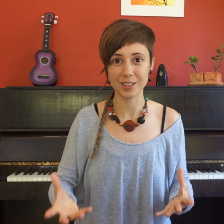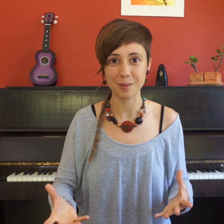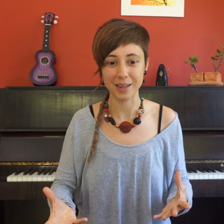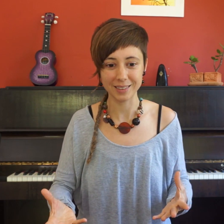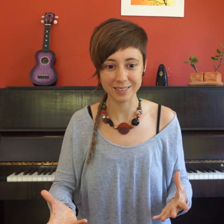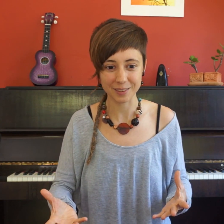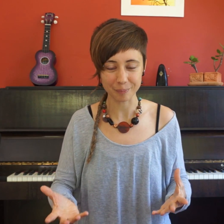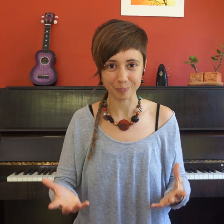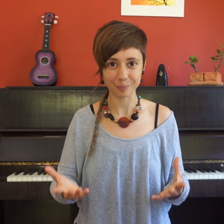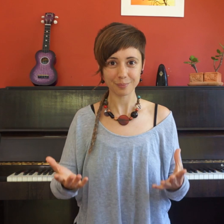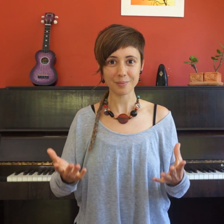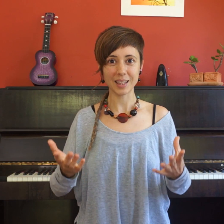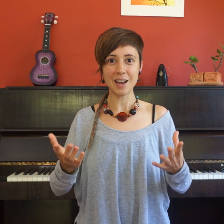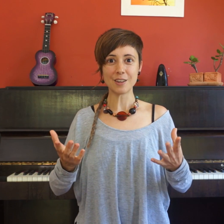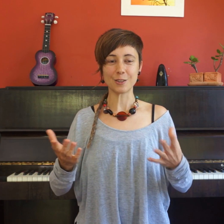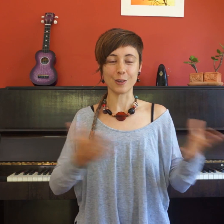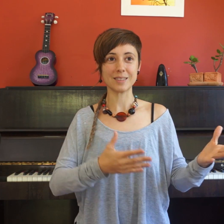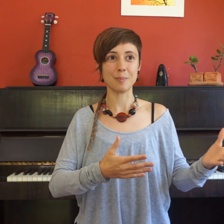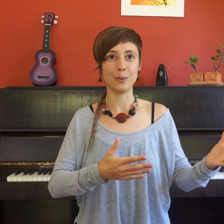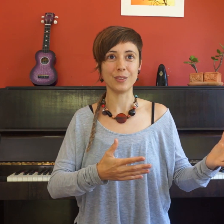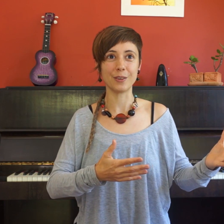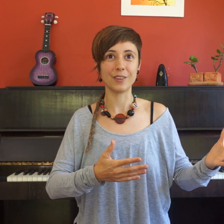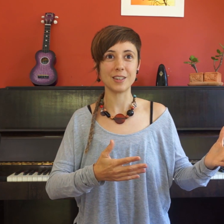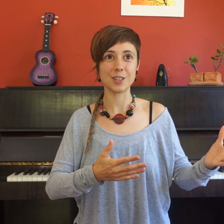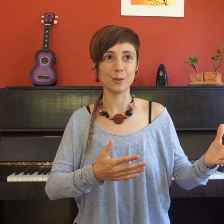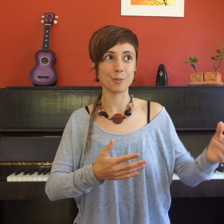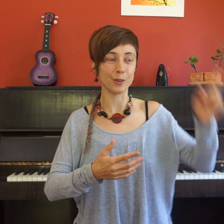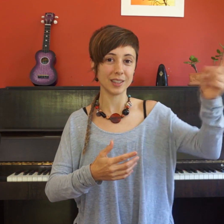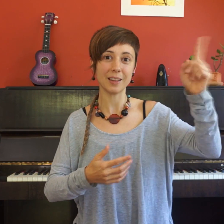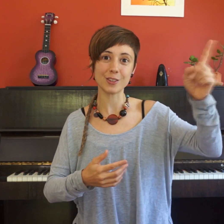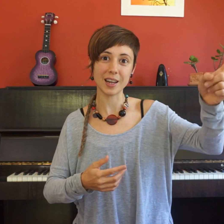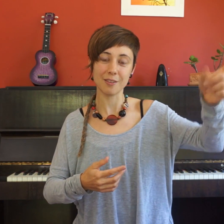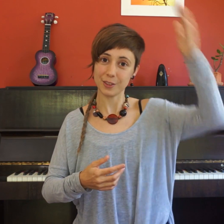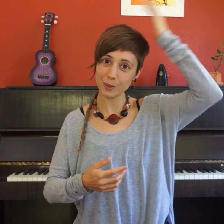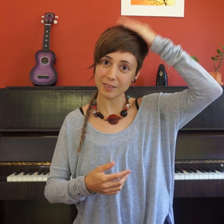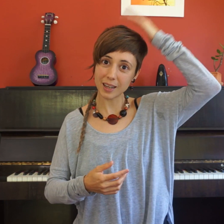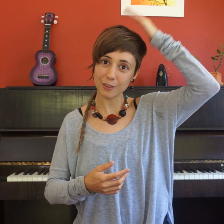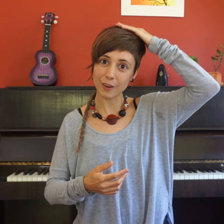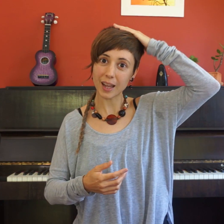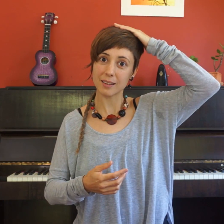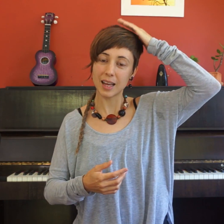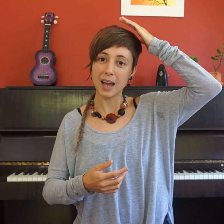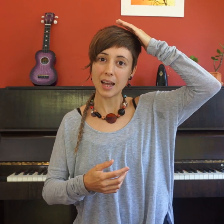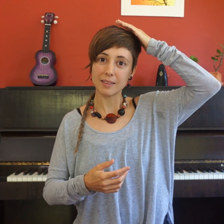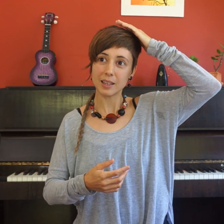she meant. So for example, the other day she was pointing at the shelf and doing that on her head, and